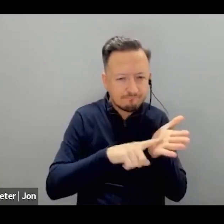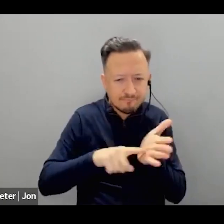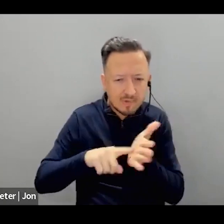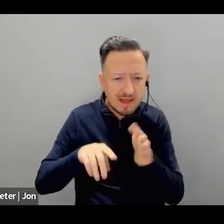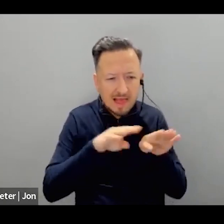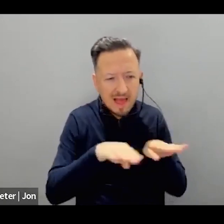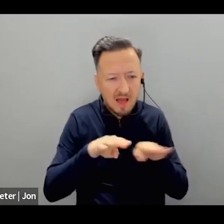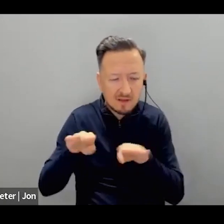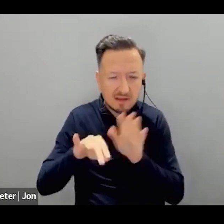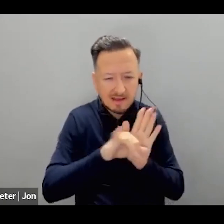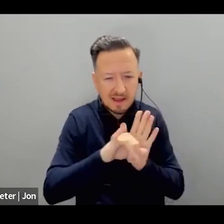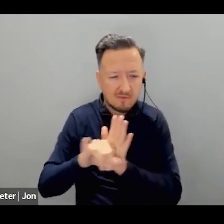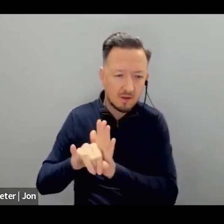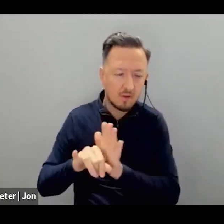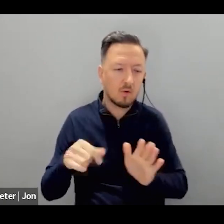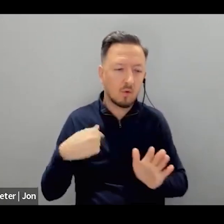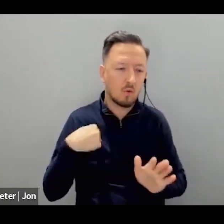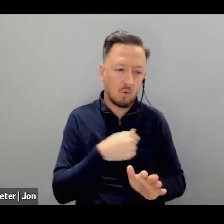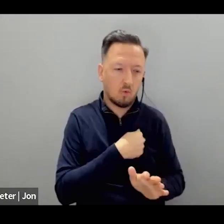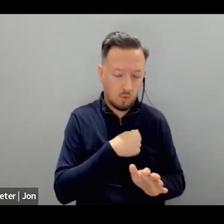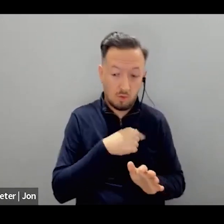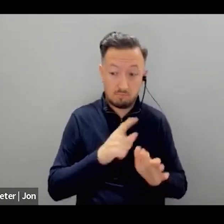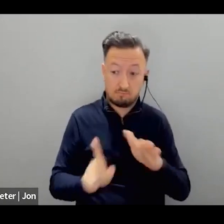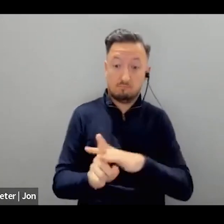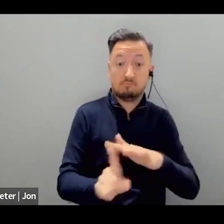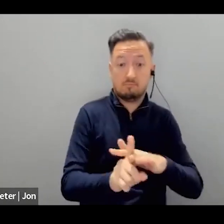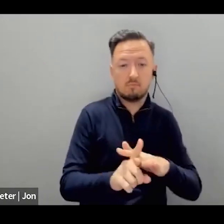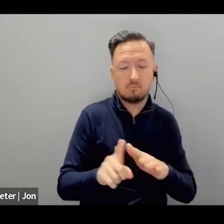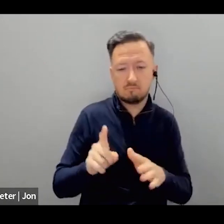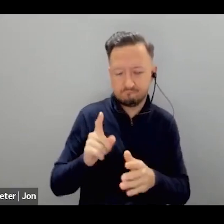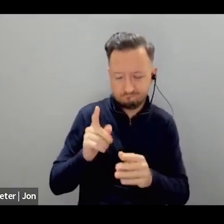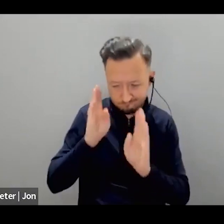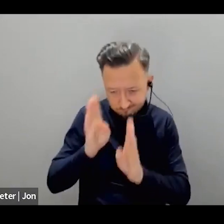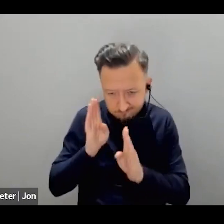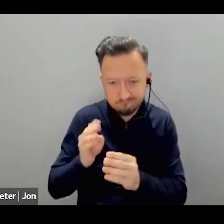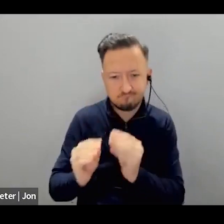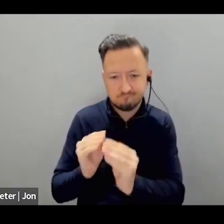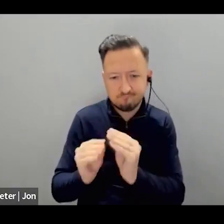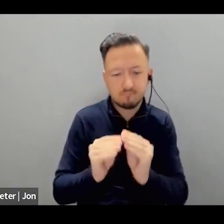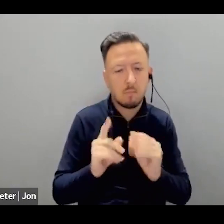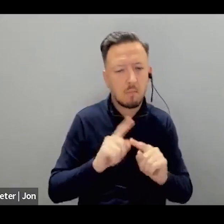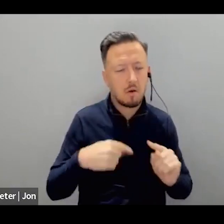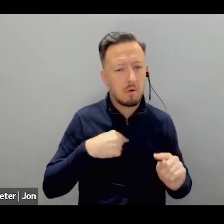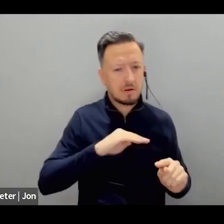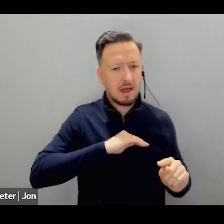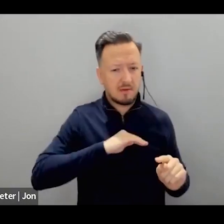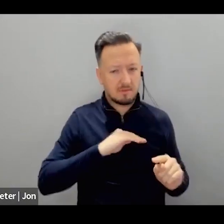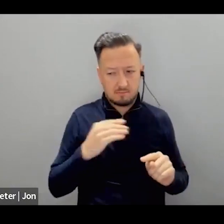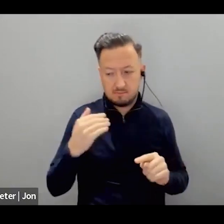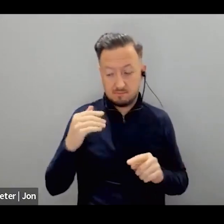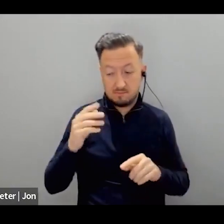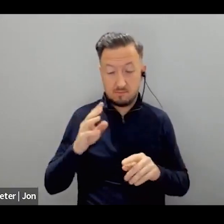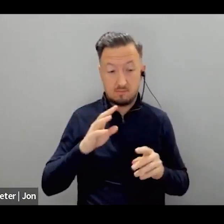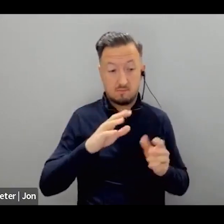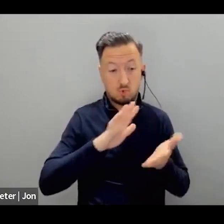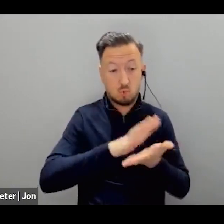at our schools, and we take mitigation efforts as those come up. But we are pleased that the levels that we saw, especially after